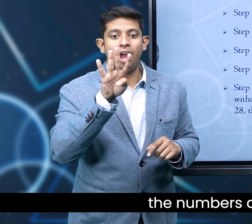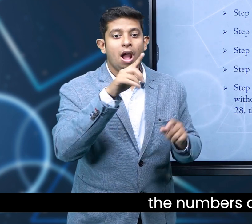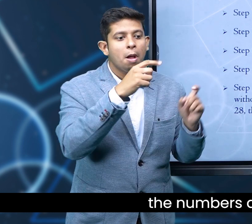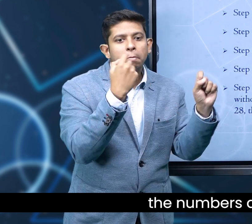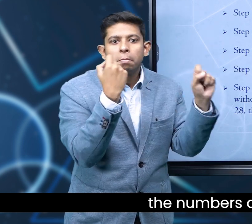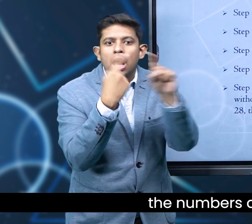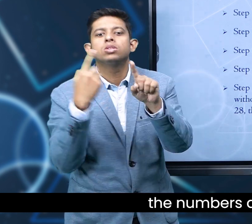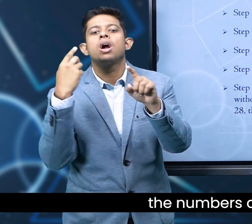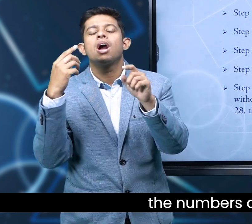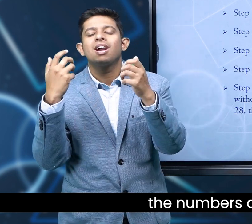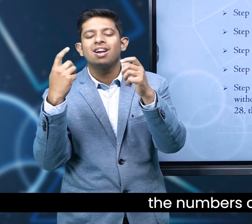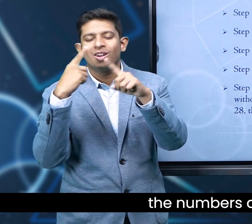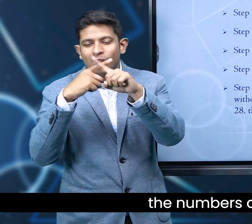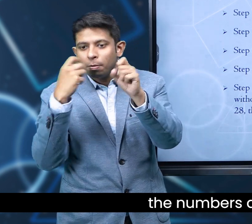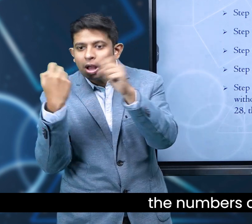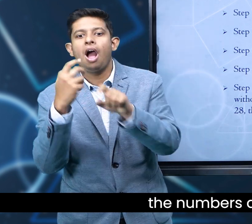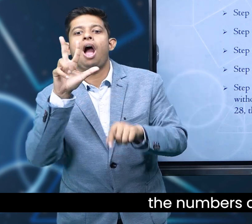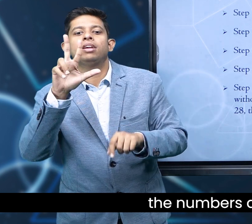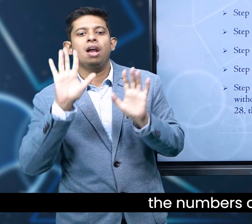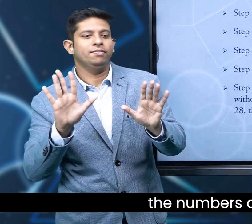7, 14 and 28.